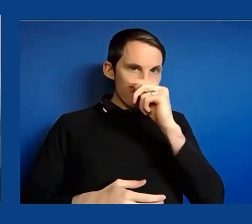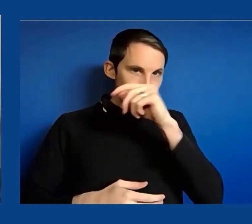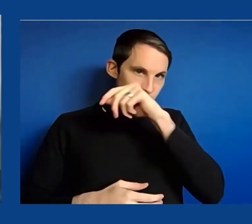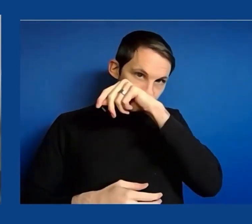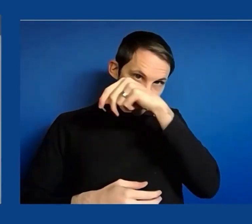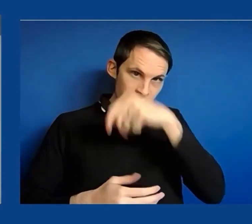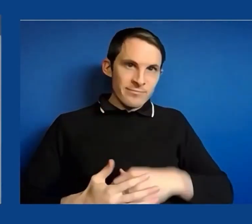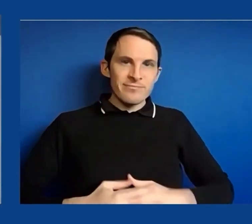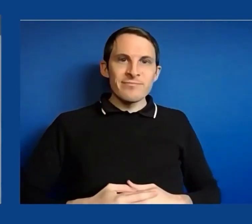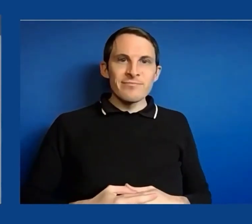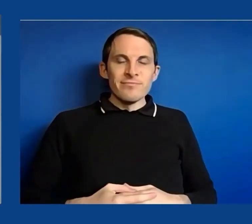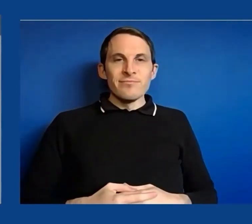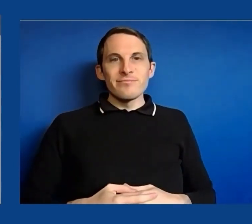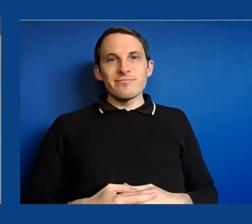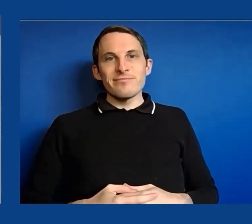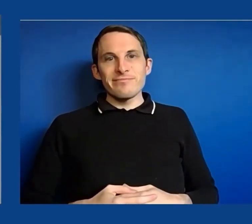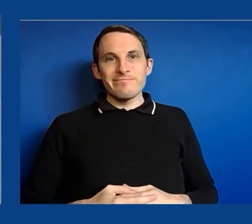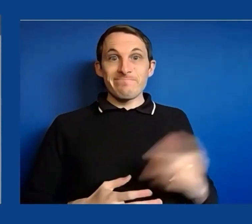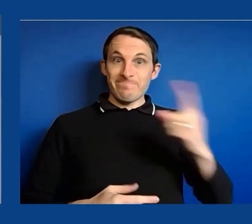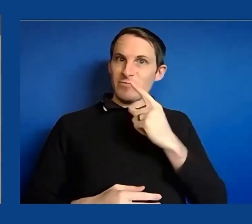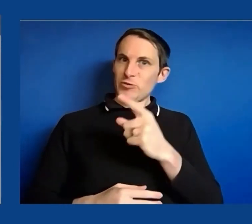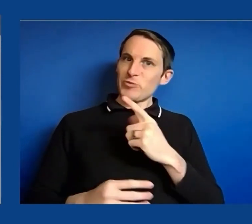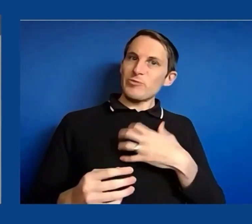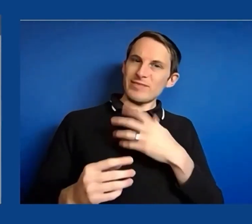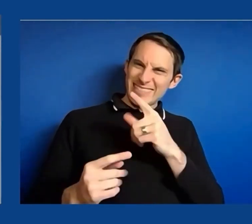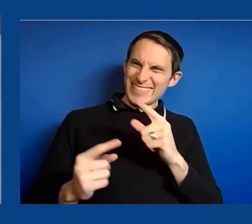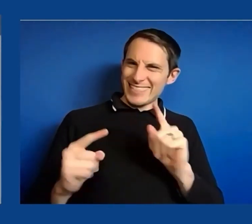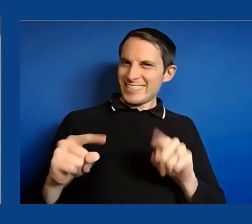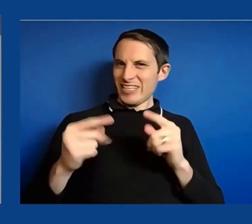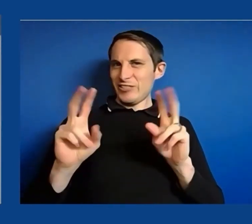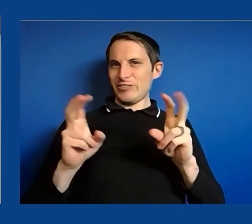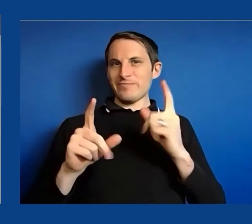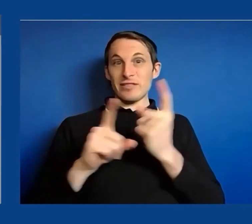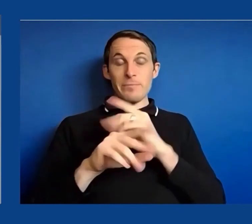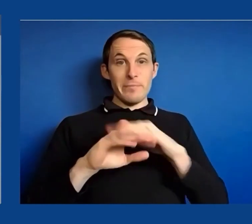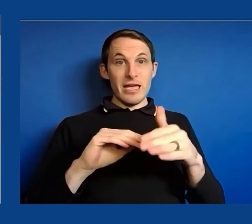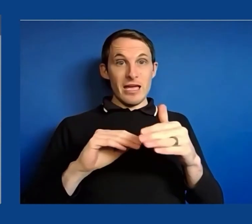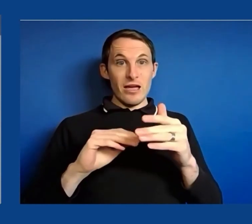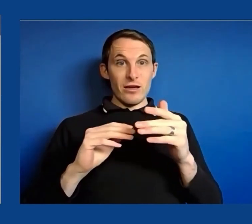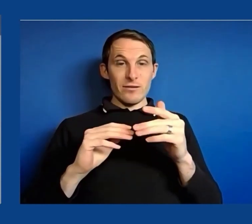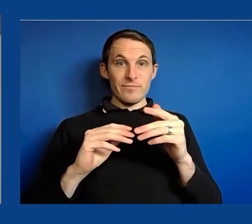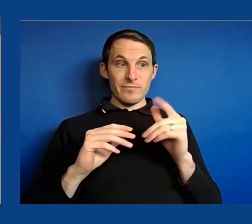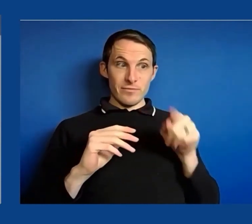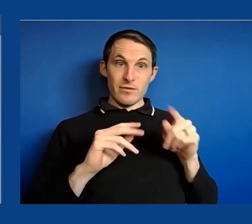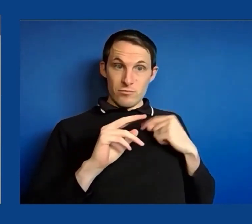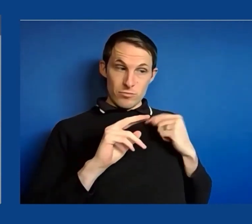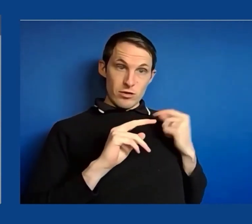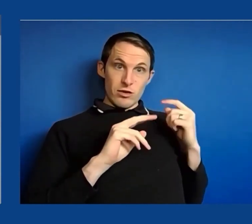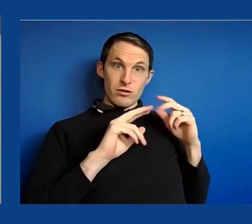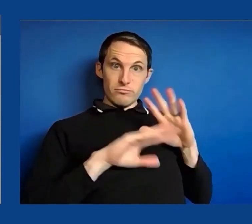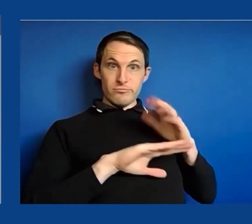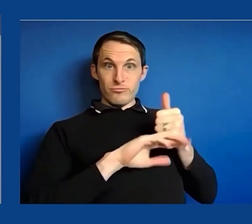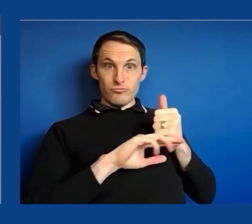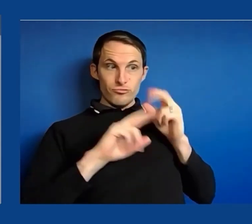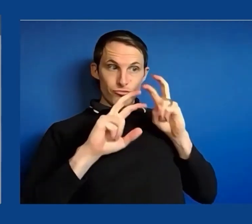Well, you challenge yourself on that thing about the outcome of that research was to, well,